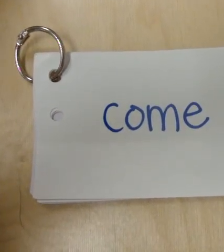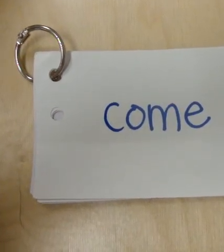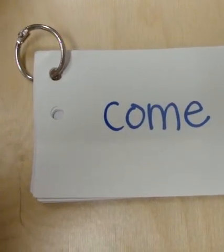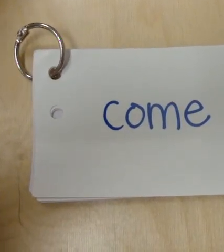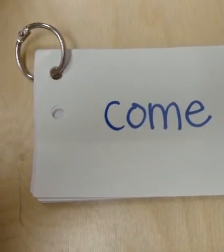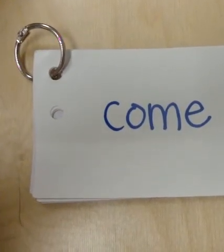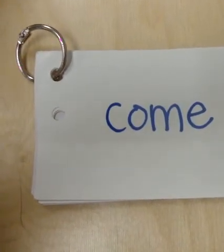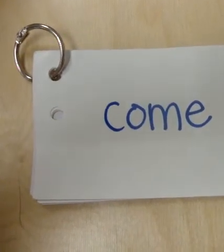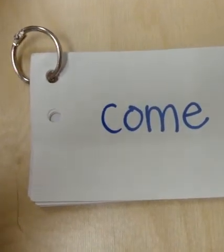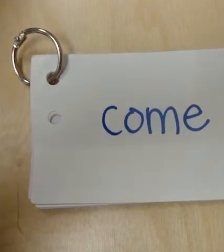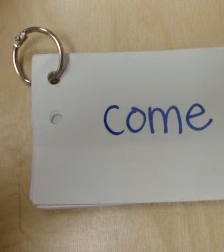word.